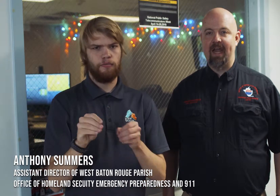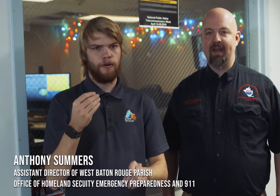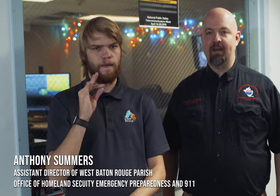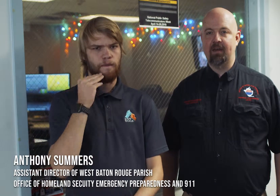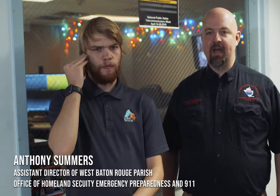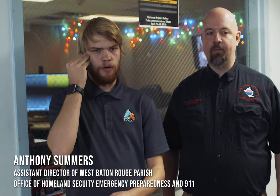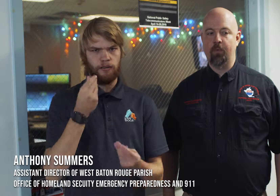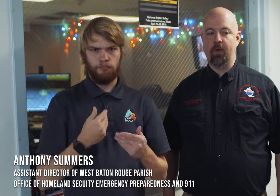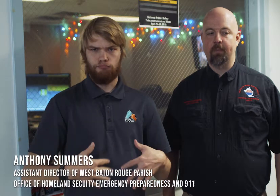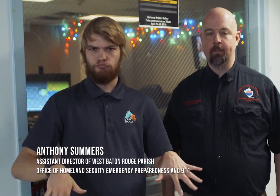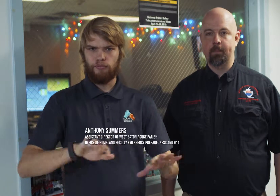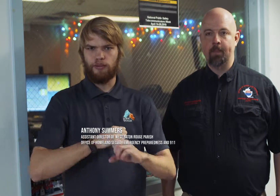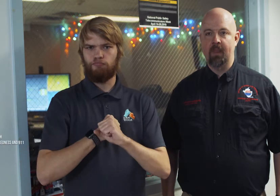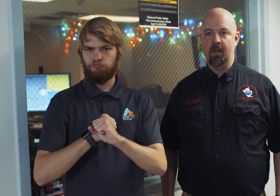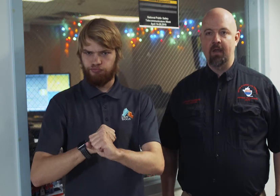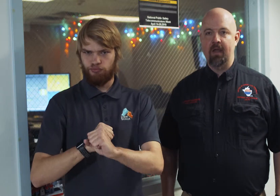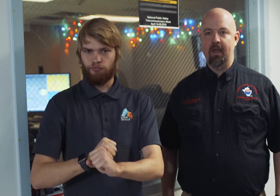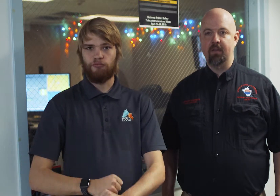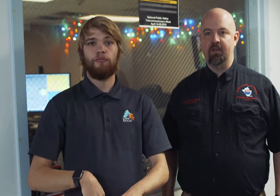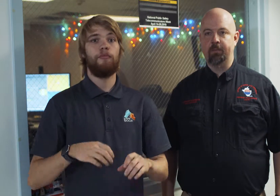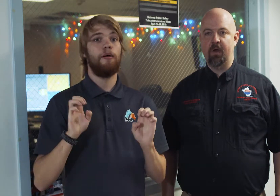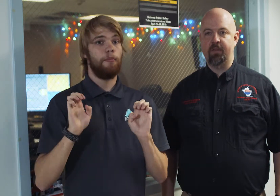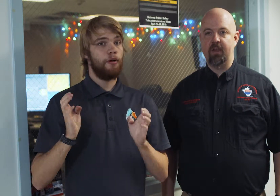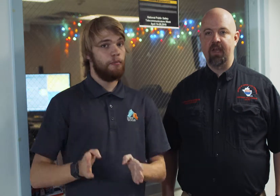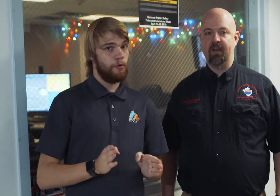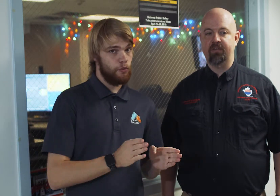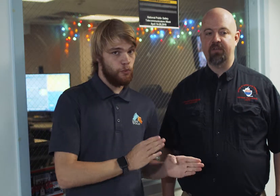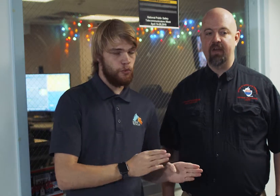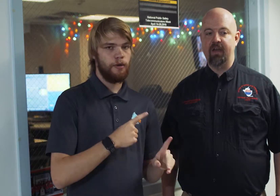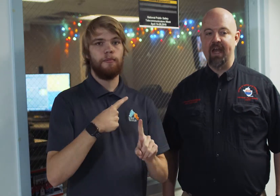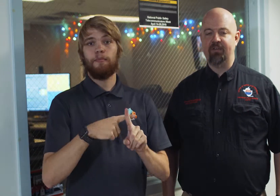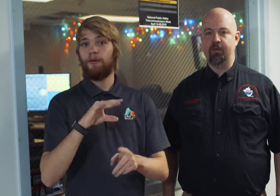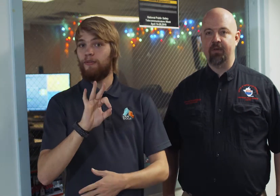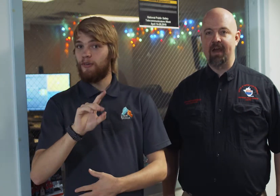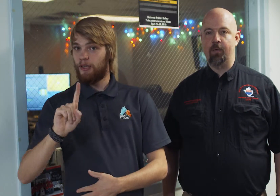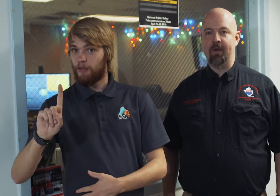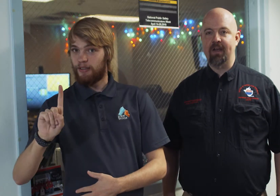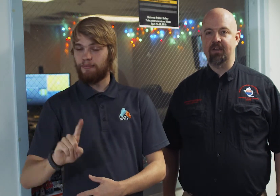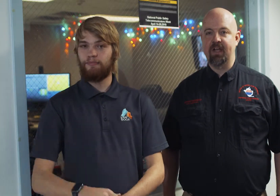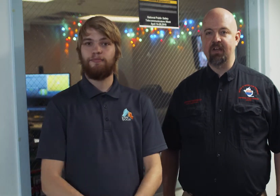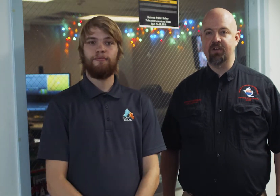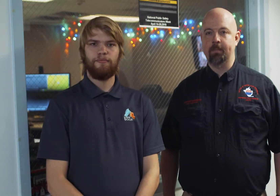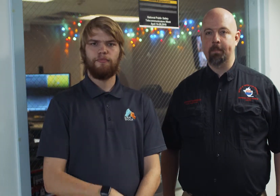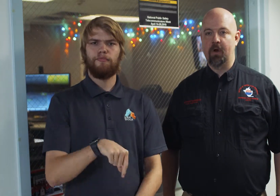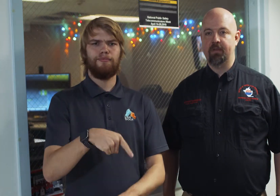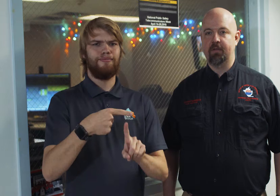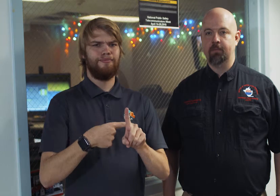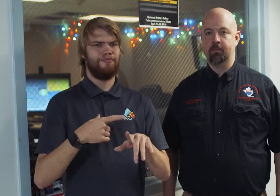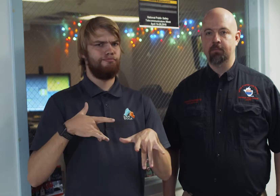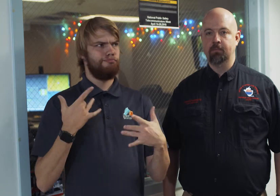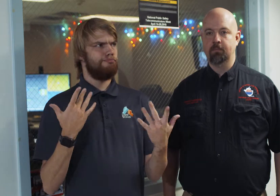and 911. This month is National 911 Education Month.